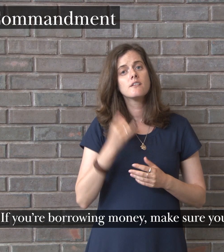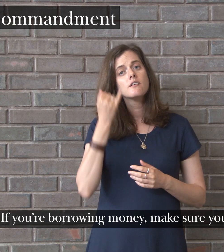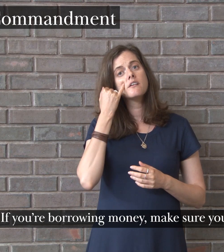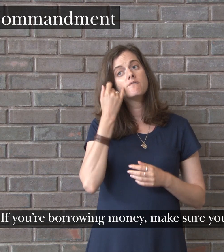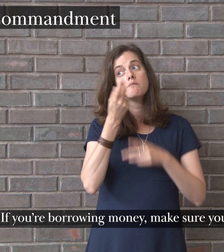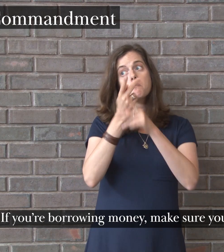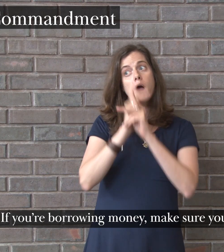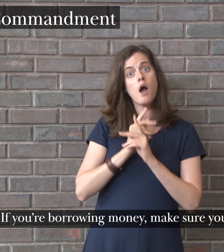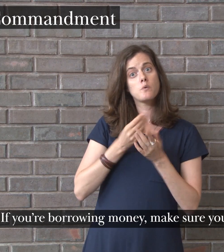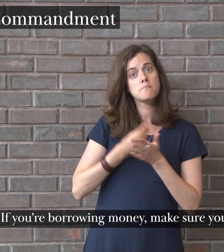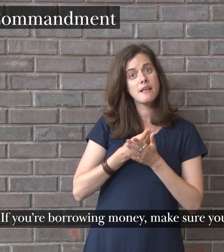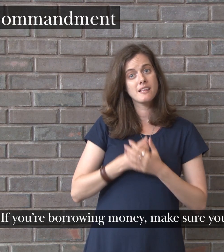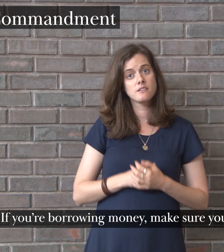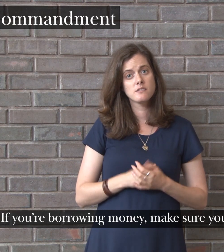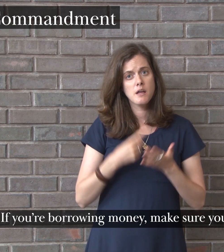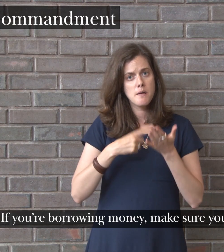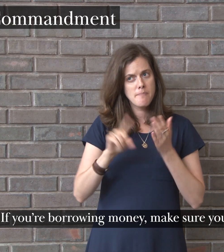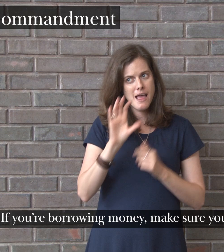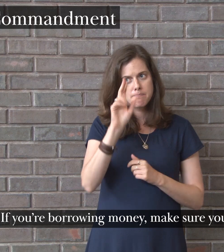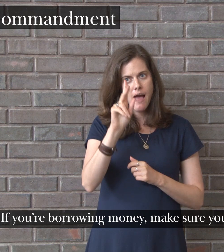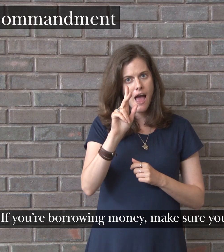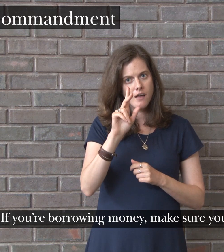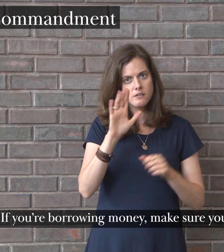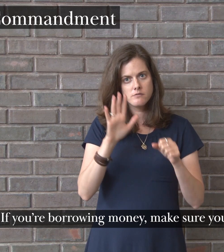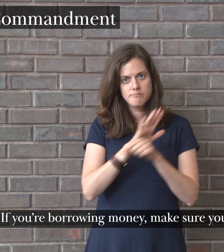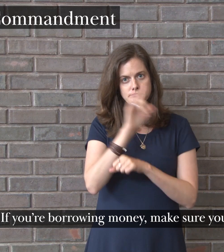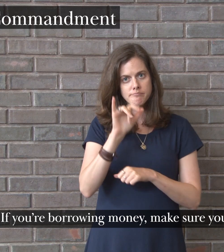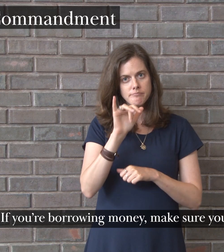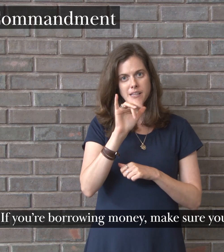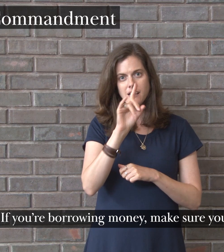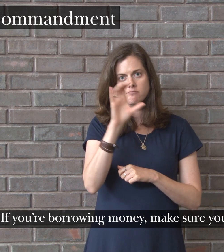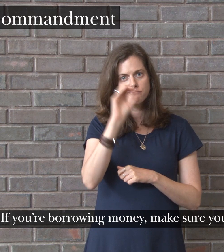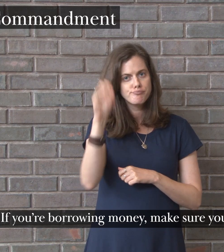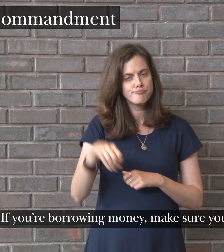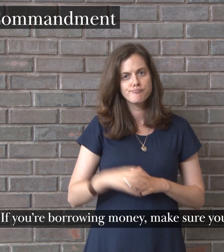If you're borrowing money, make sure you pay it back fully.